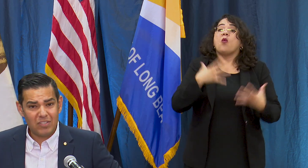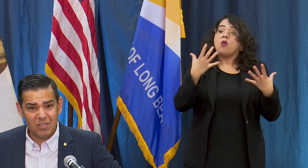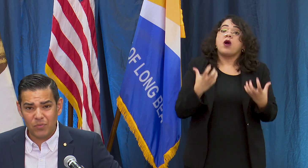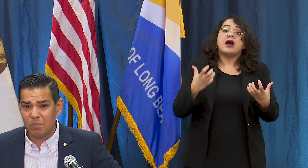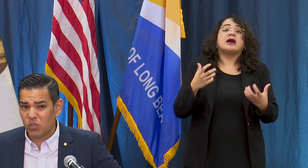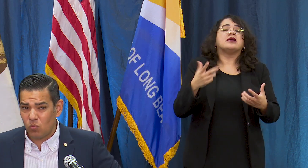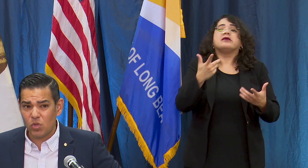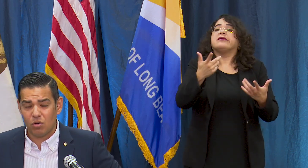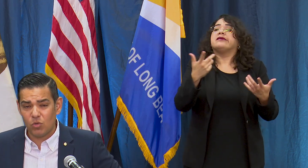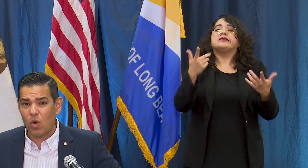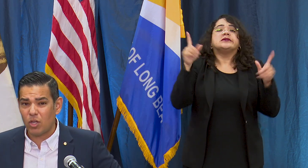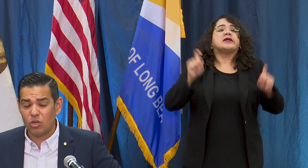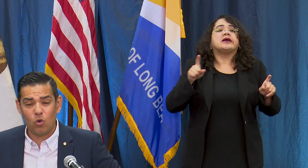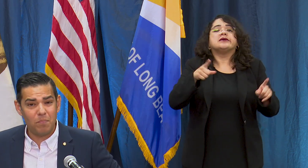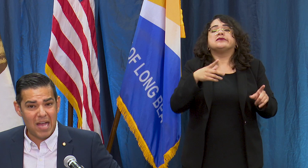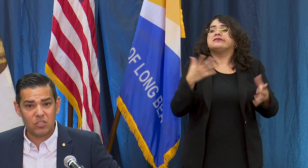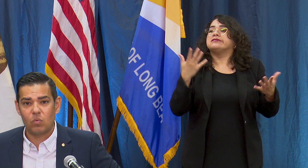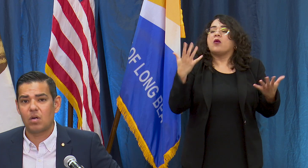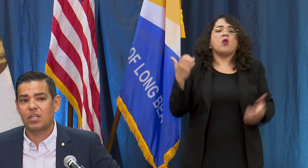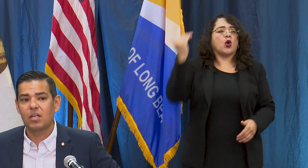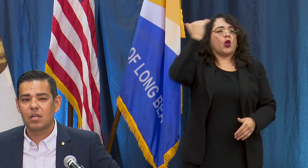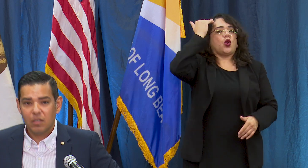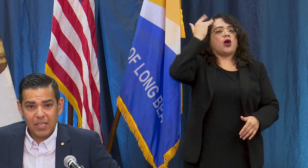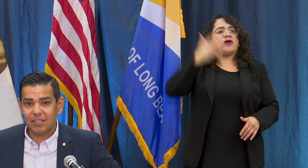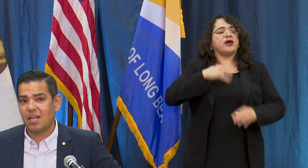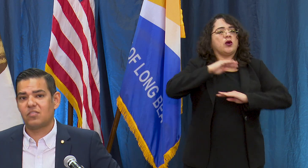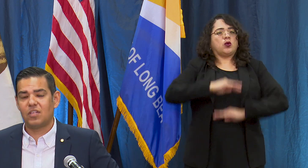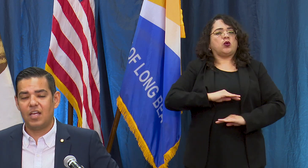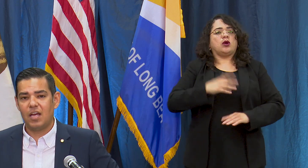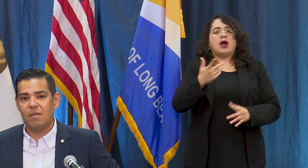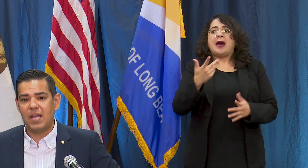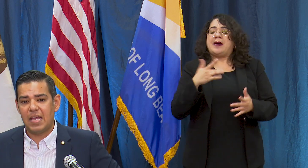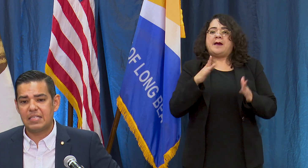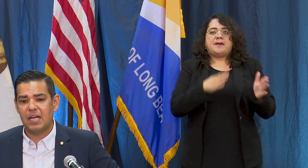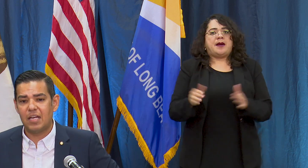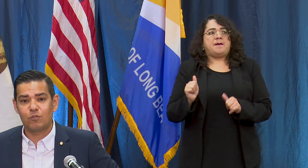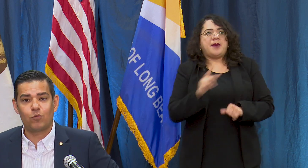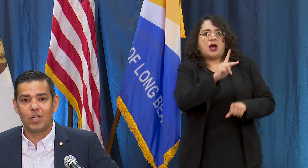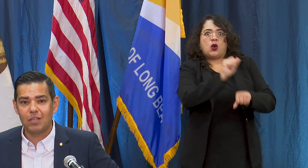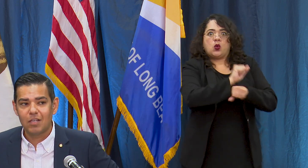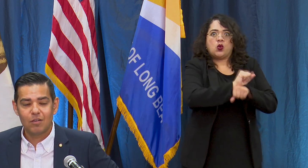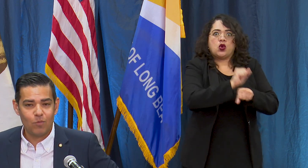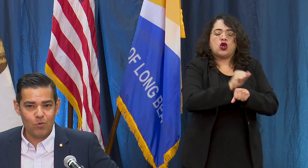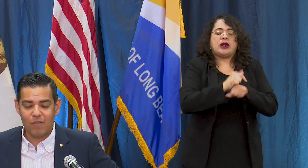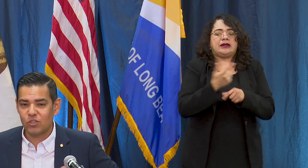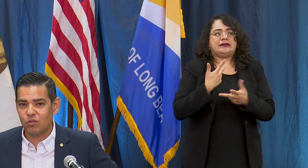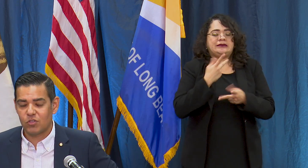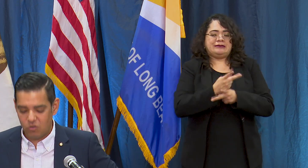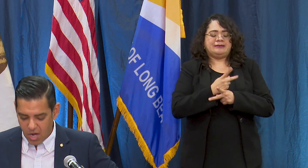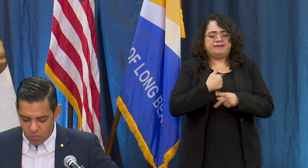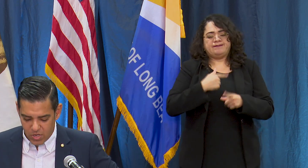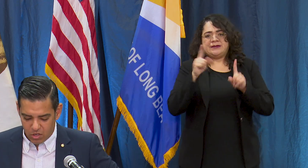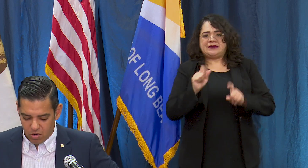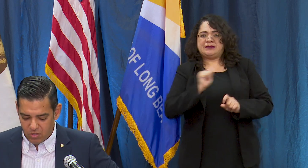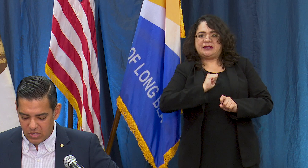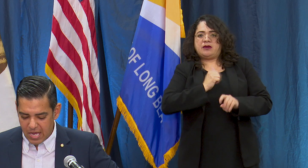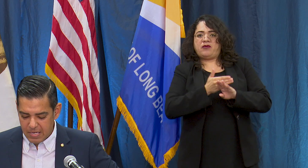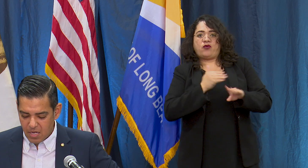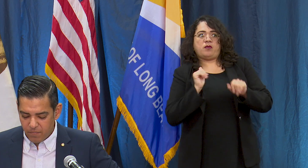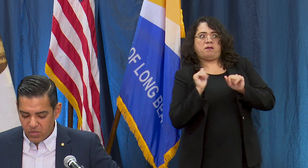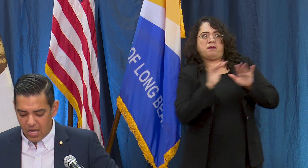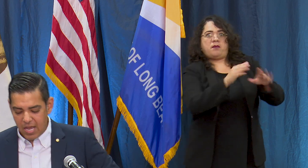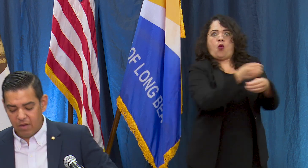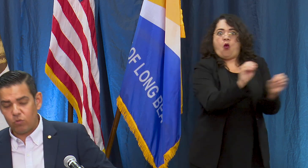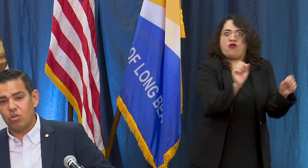you don't have a symptom, but you're going back to work, get a test. And it's free, whether you have insurance or not. We encourage